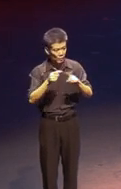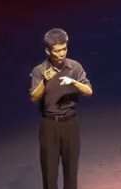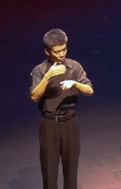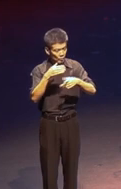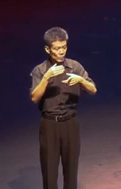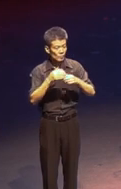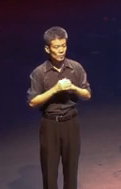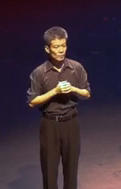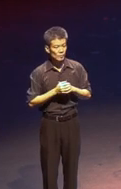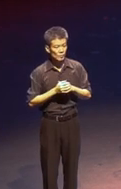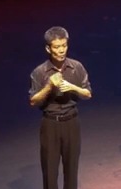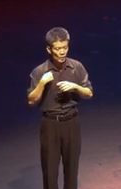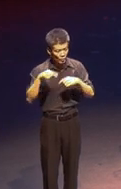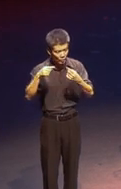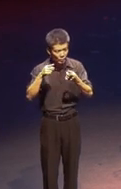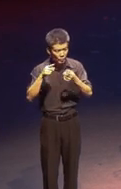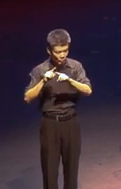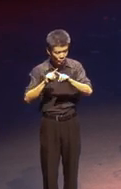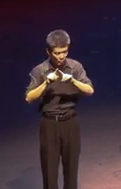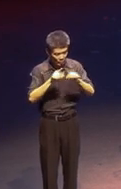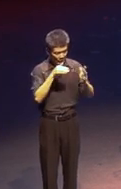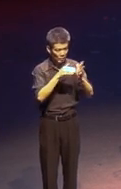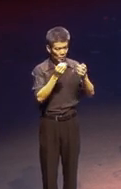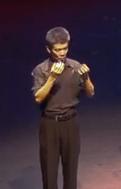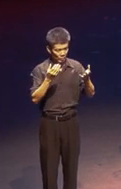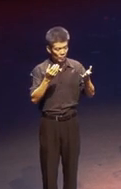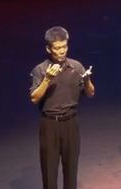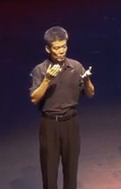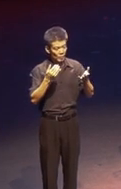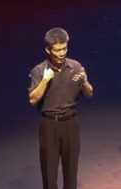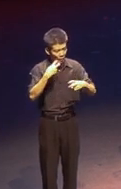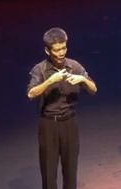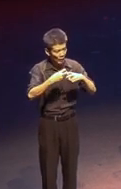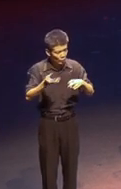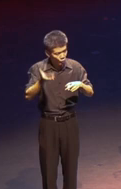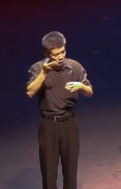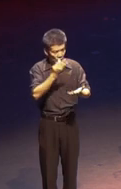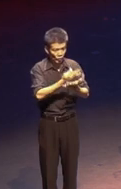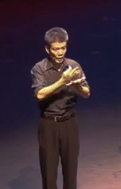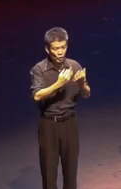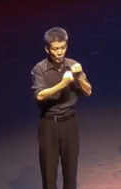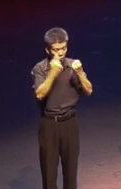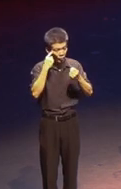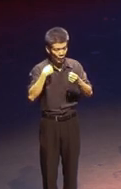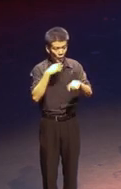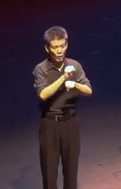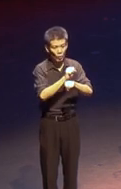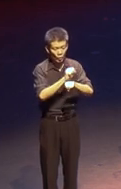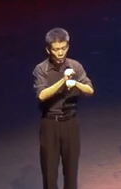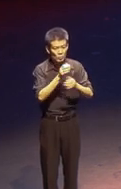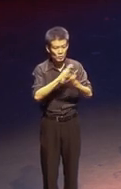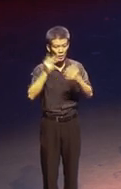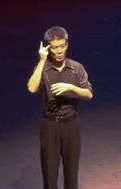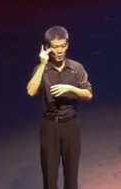world. We had to overcome many obstacles in our early years. It was hard to raise financial support for our work.